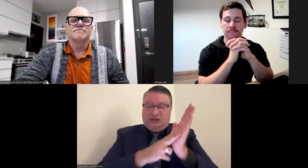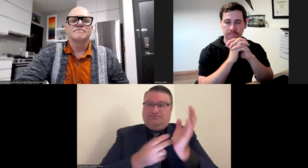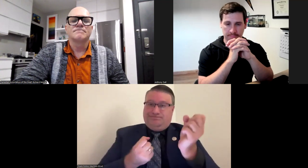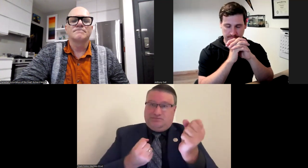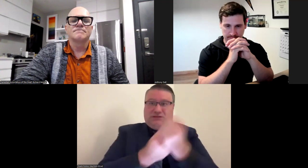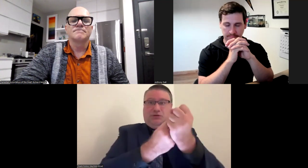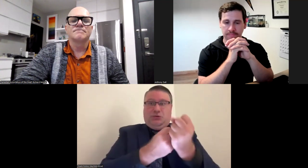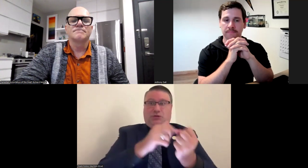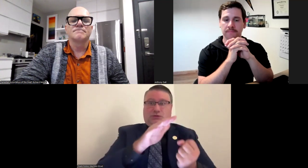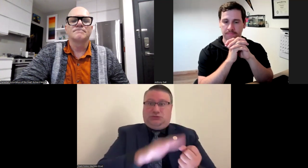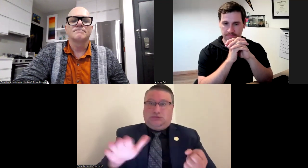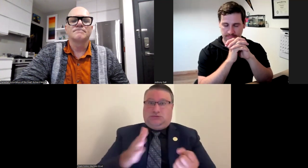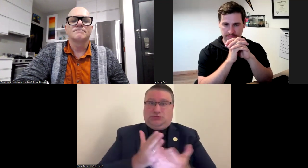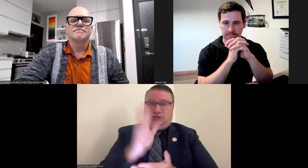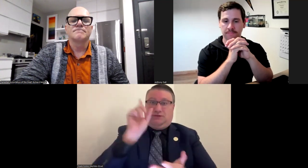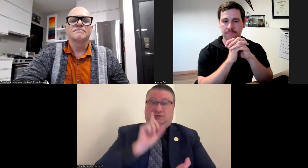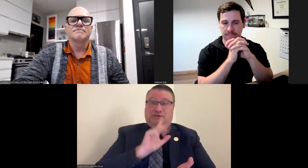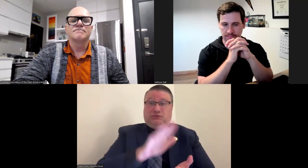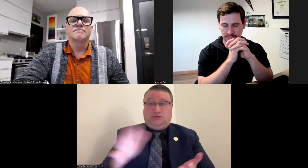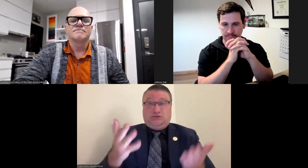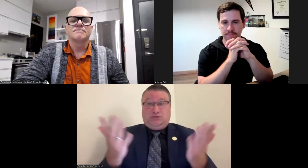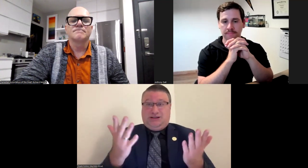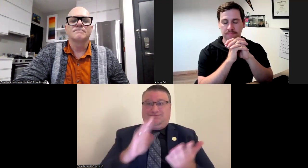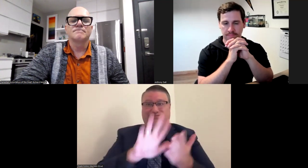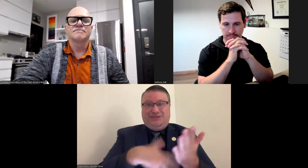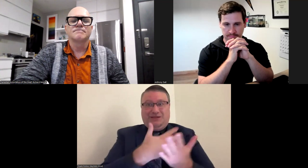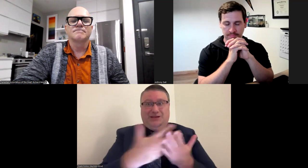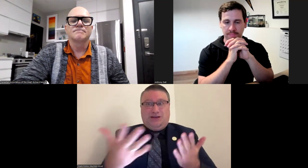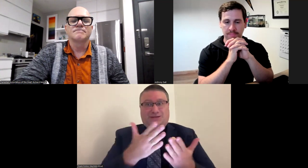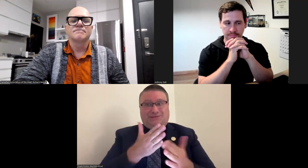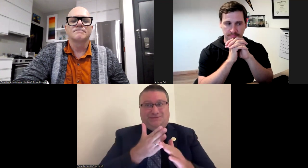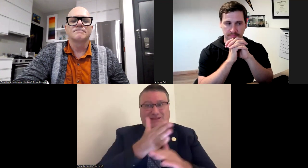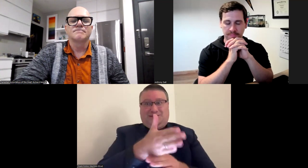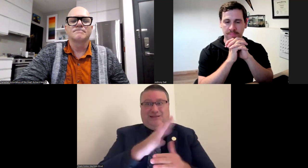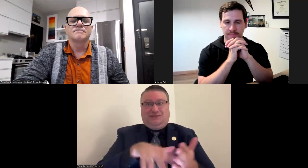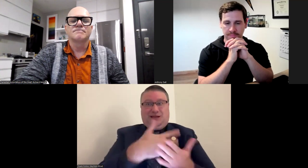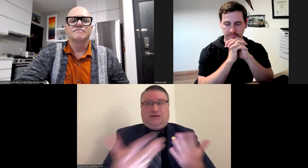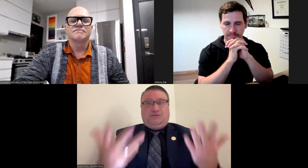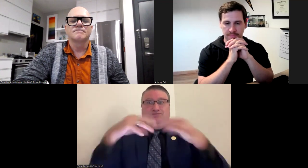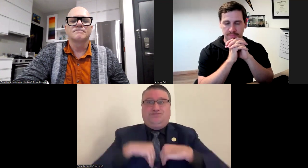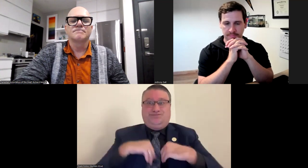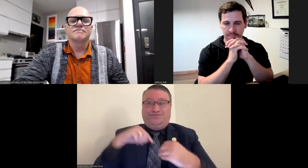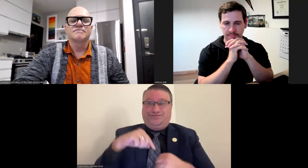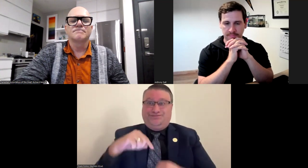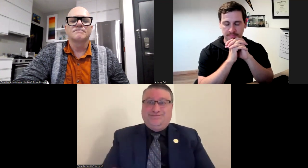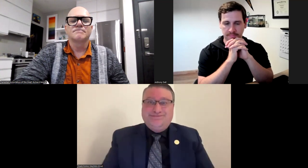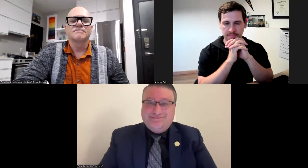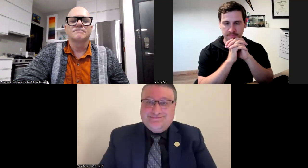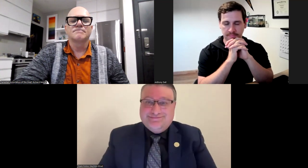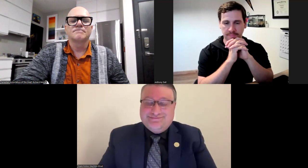So I would encourage you now, please go to the website and sign on to that declaration if you would like to. Again, that is ensuring that